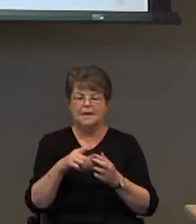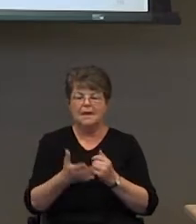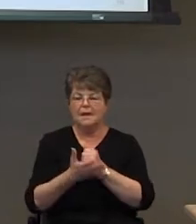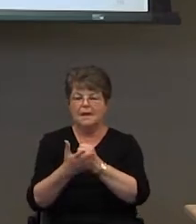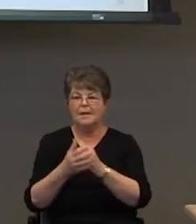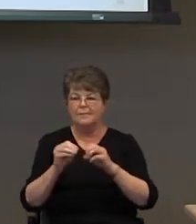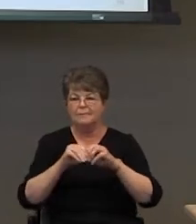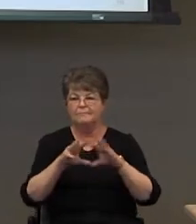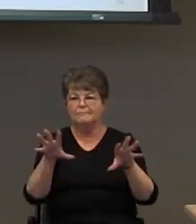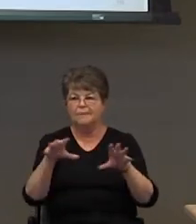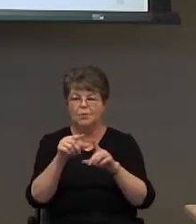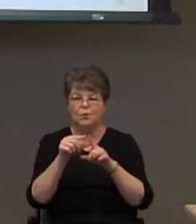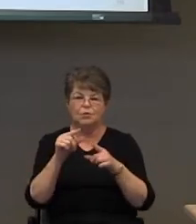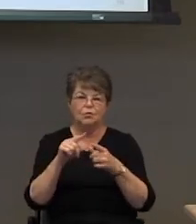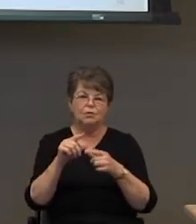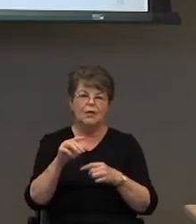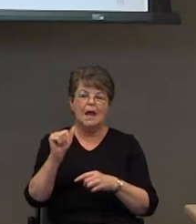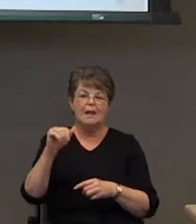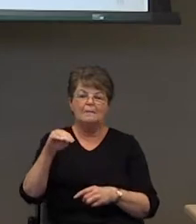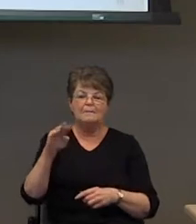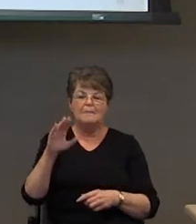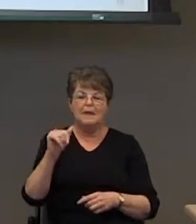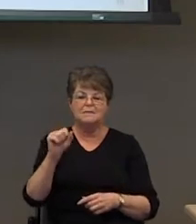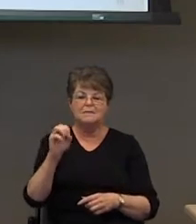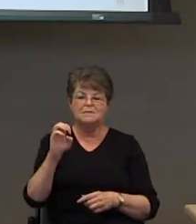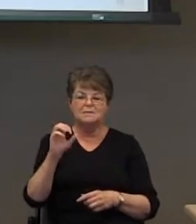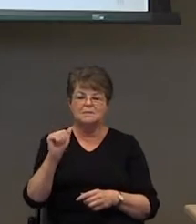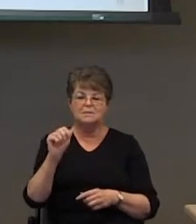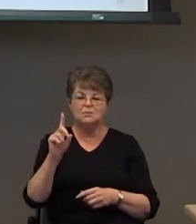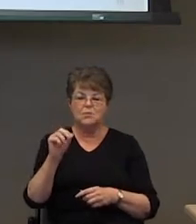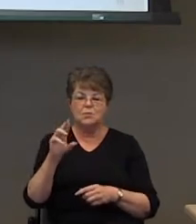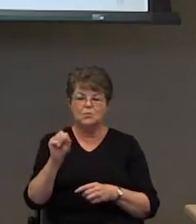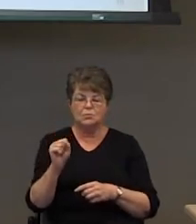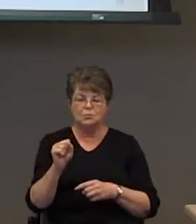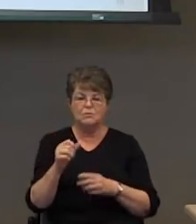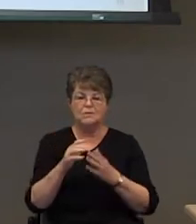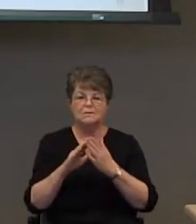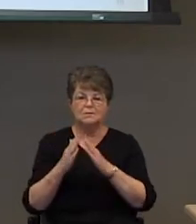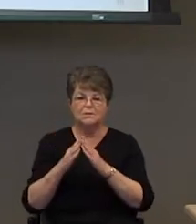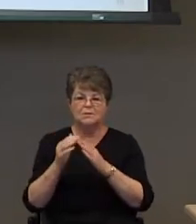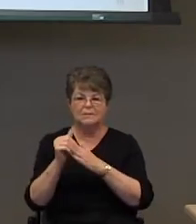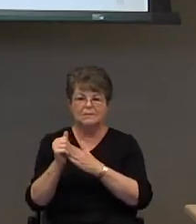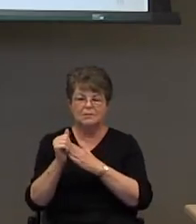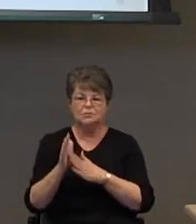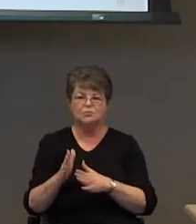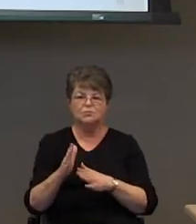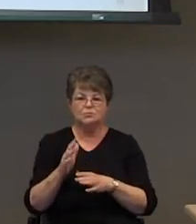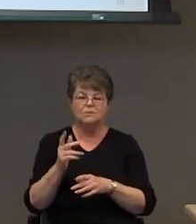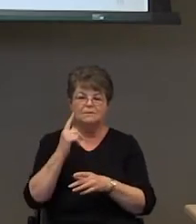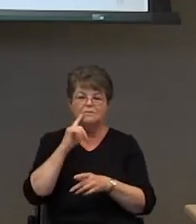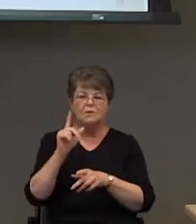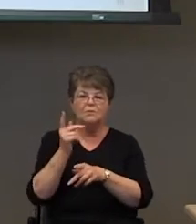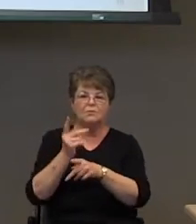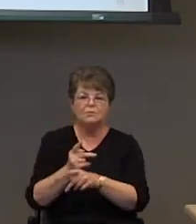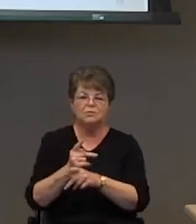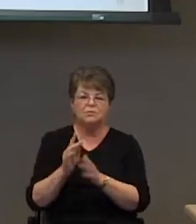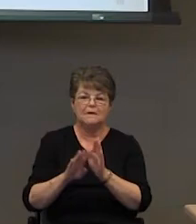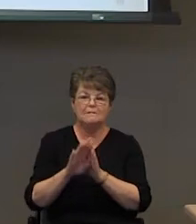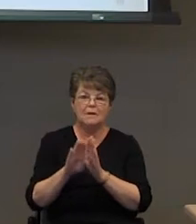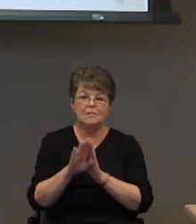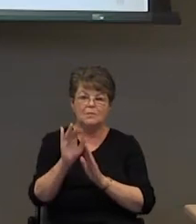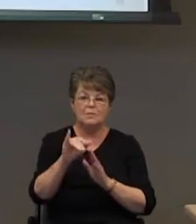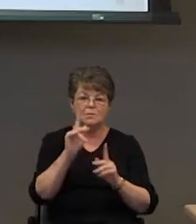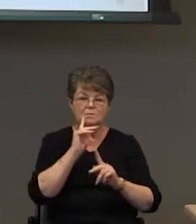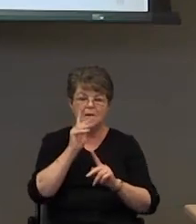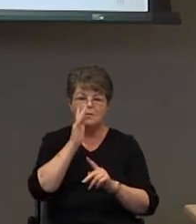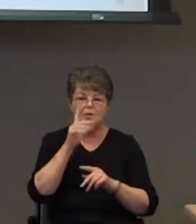bring the word out to the community. Ambassadors typically are business leaders that help you with recruitment and retention. Developing those folks in this